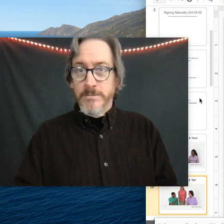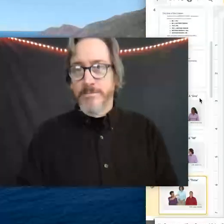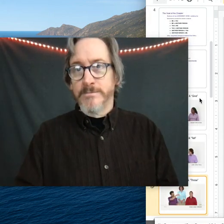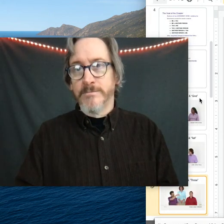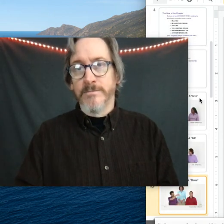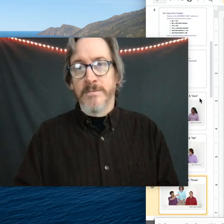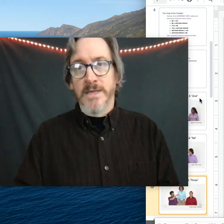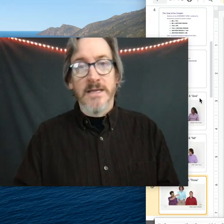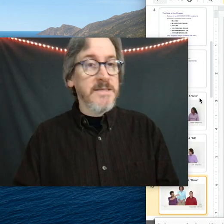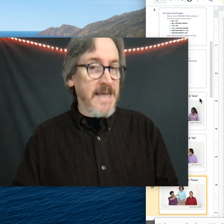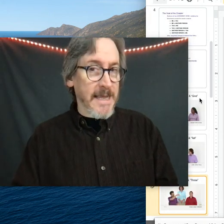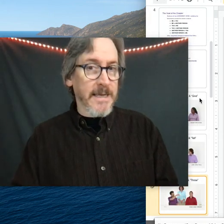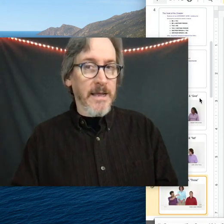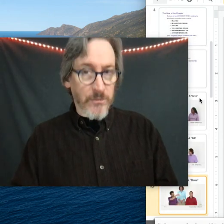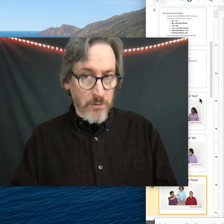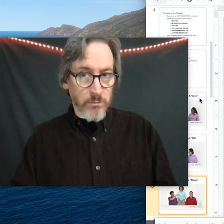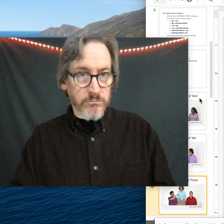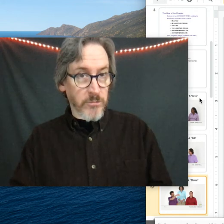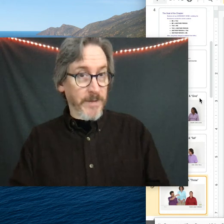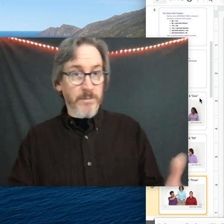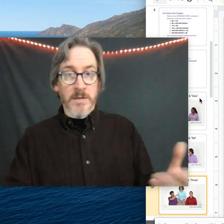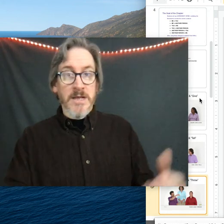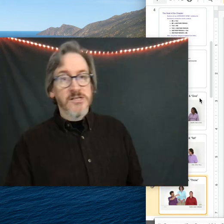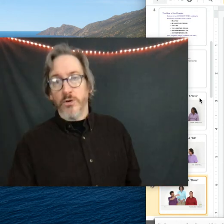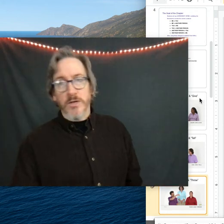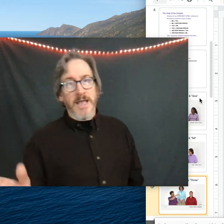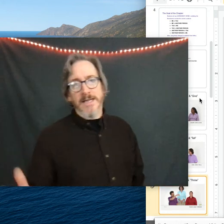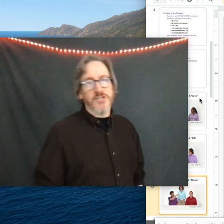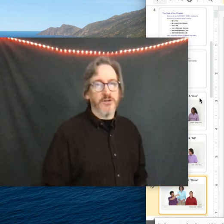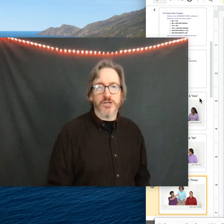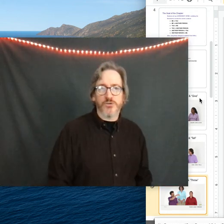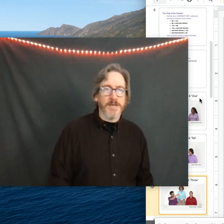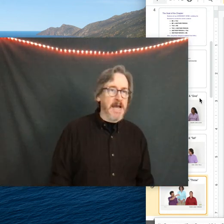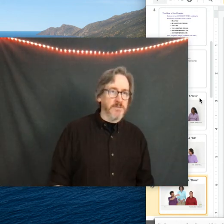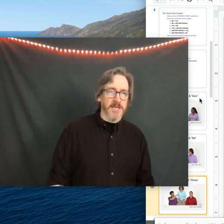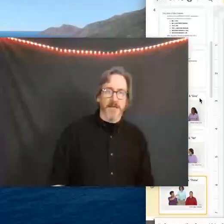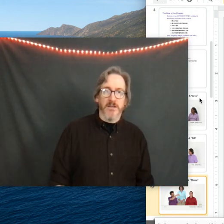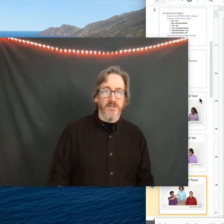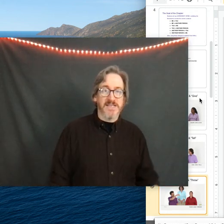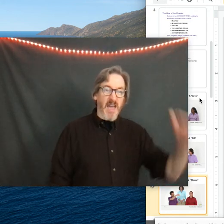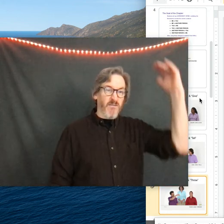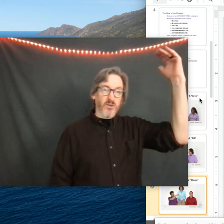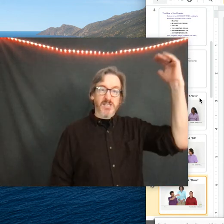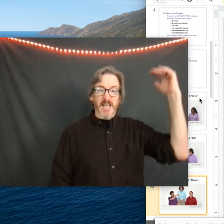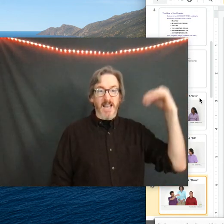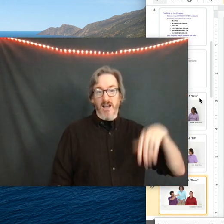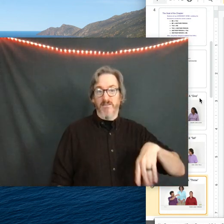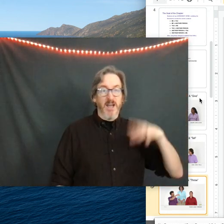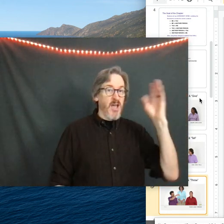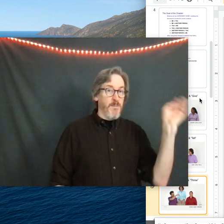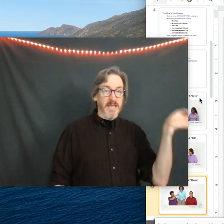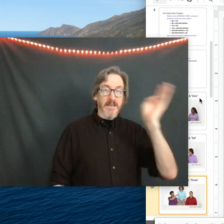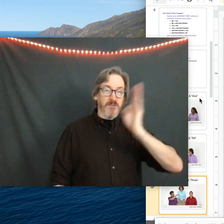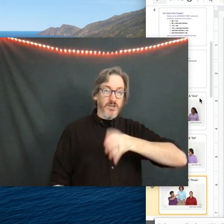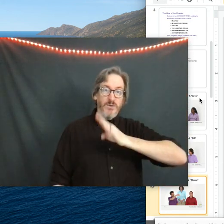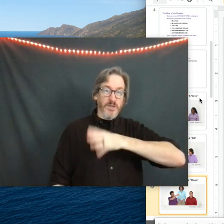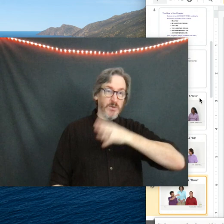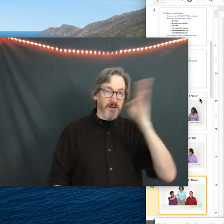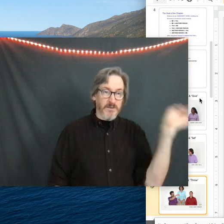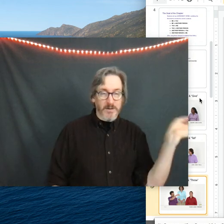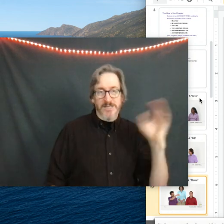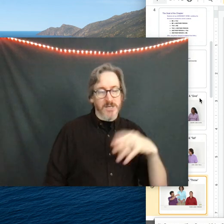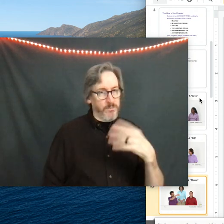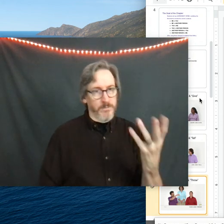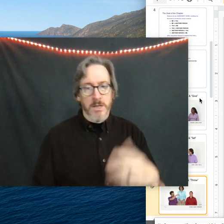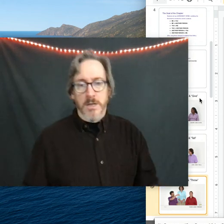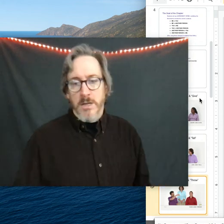tell. Take and throw. Right. So they're just recounting that first thing of me give to you, you give